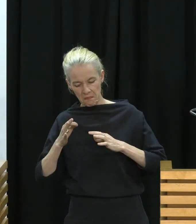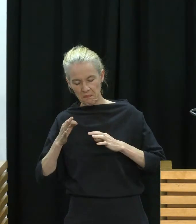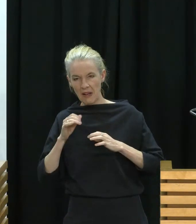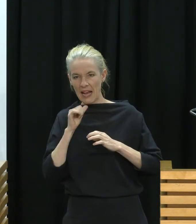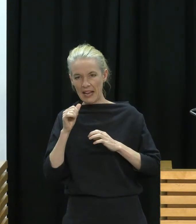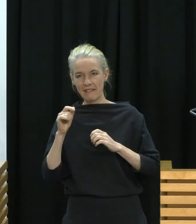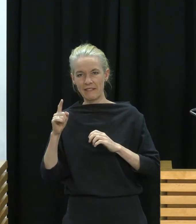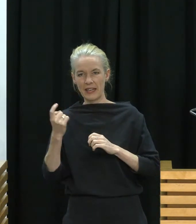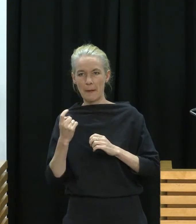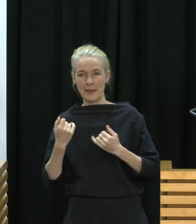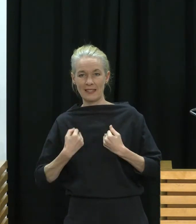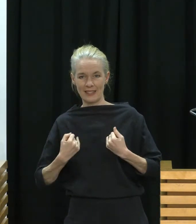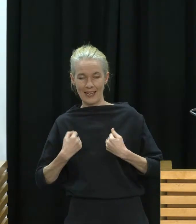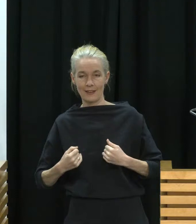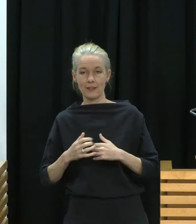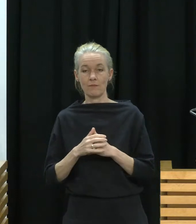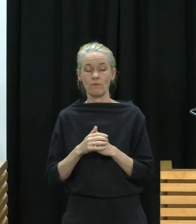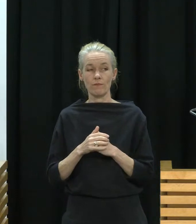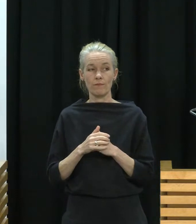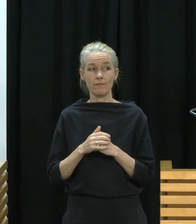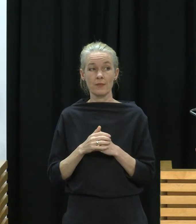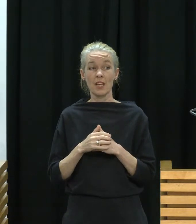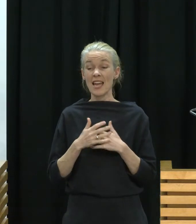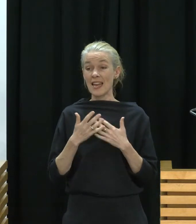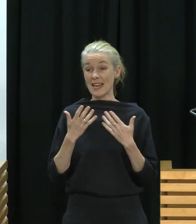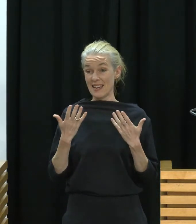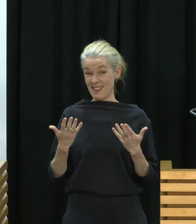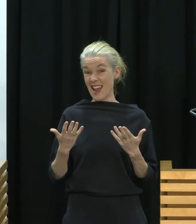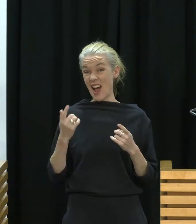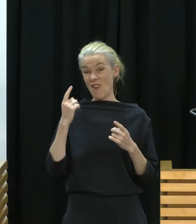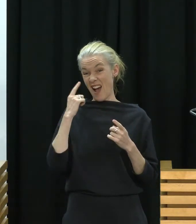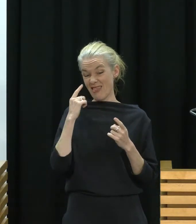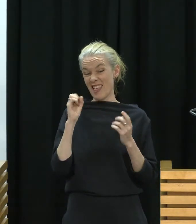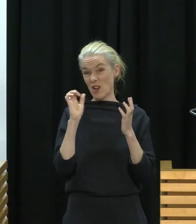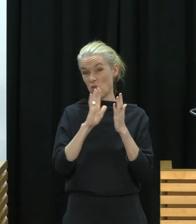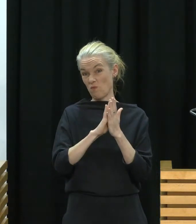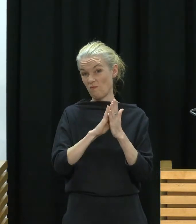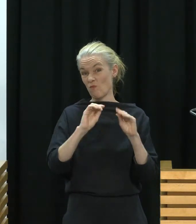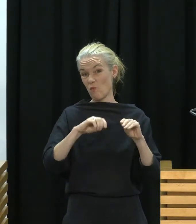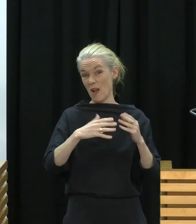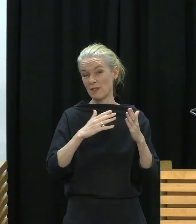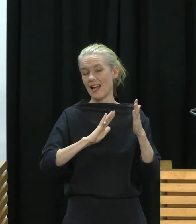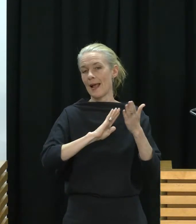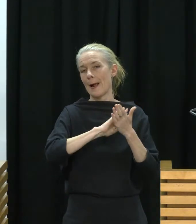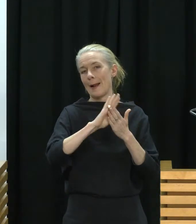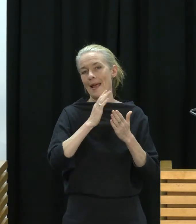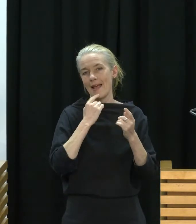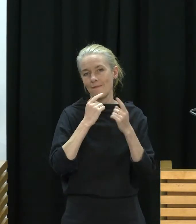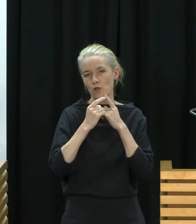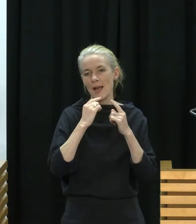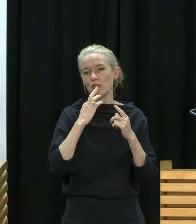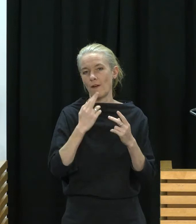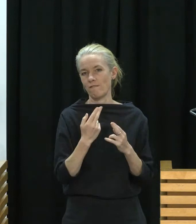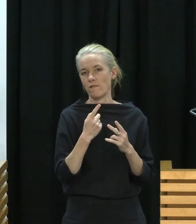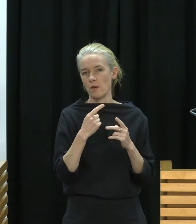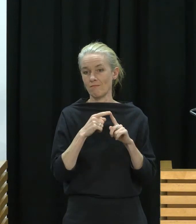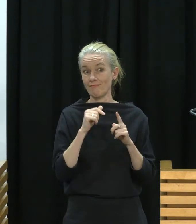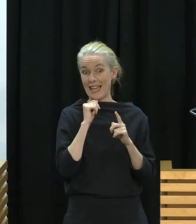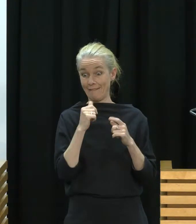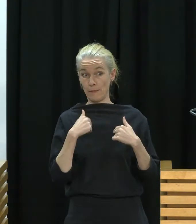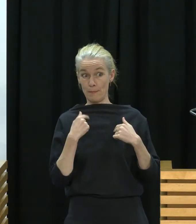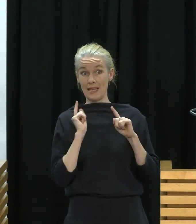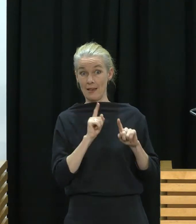advice to people is very clear now in either bar about exactly what they have to do. Consideration about what the risk is that there might have